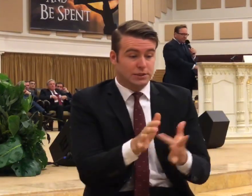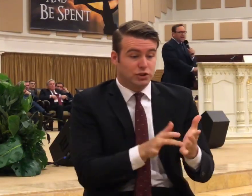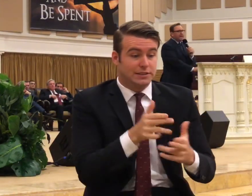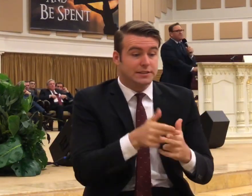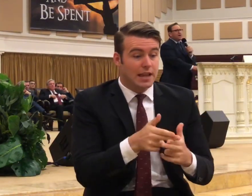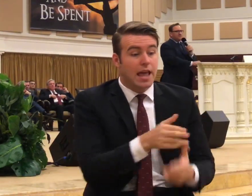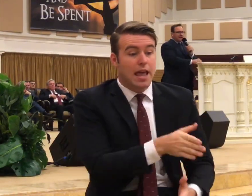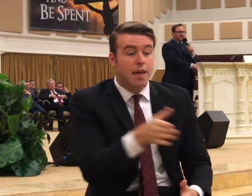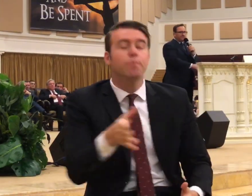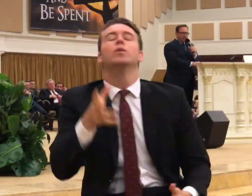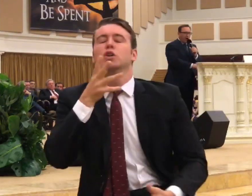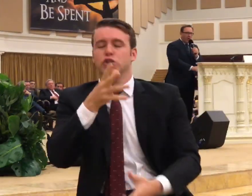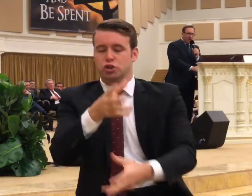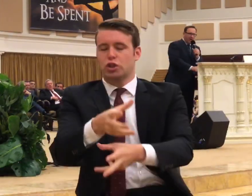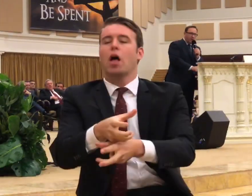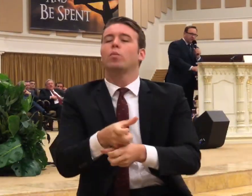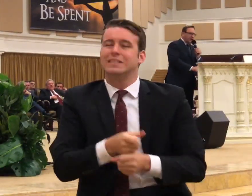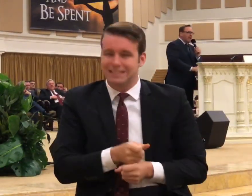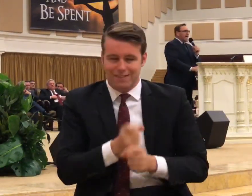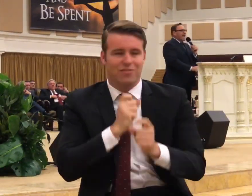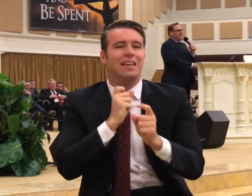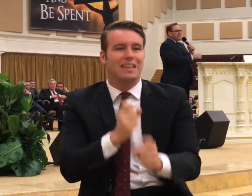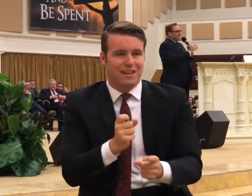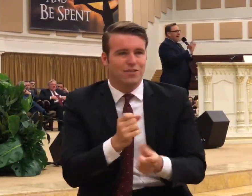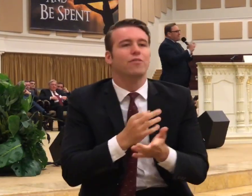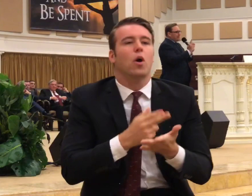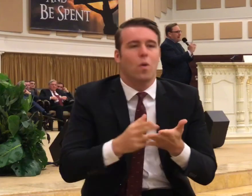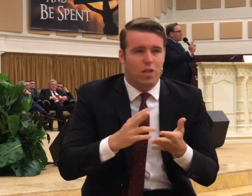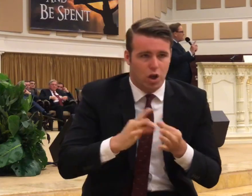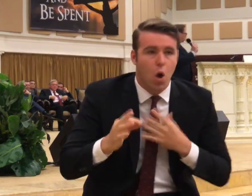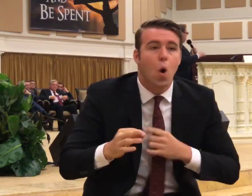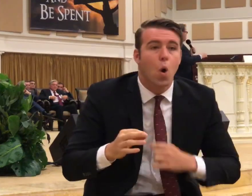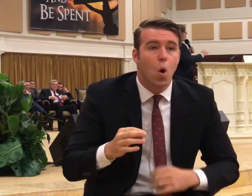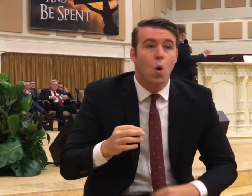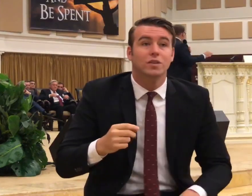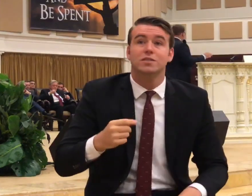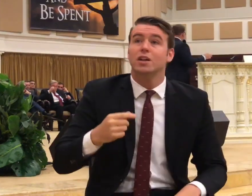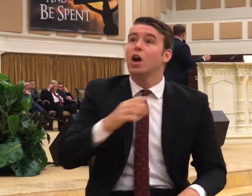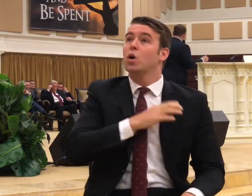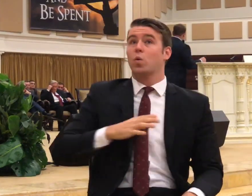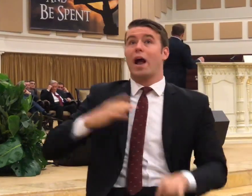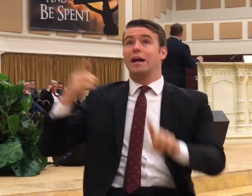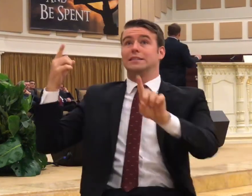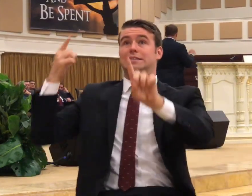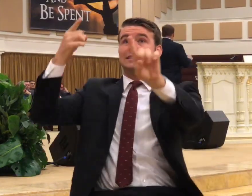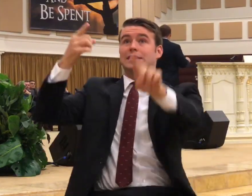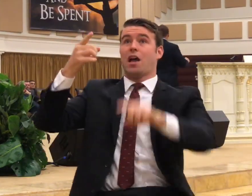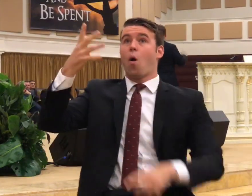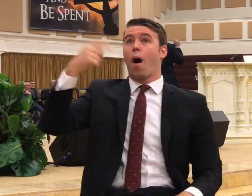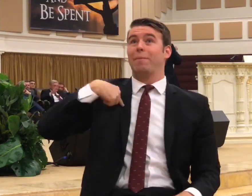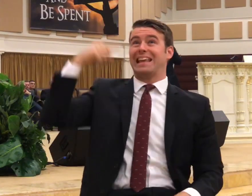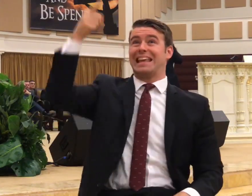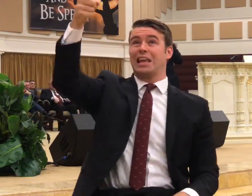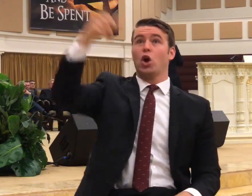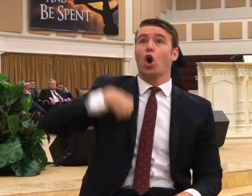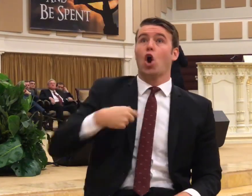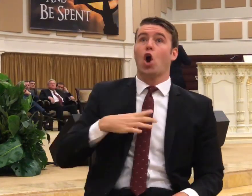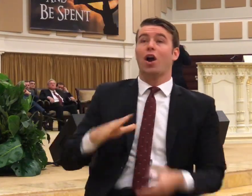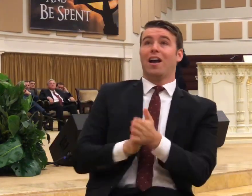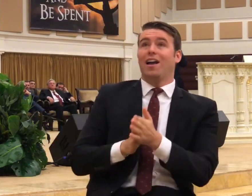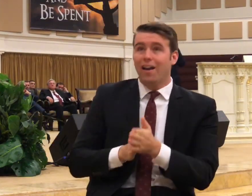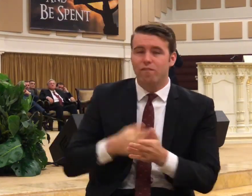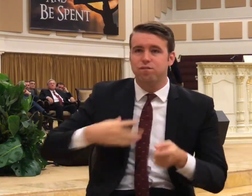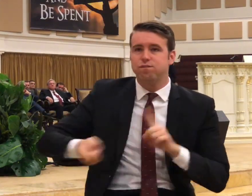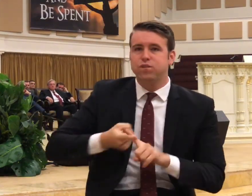shall receive the gift of the Holy Ghost. You can't become what Christ wants you to be unless there has been a new